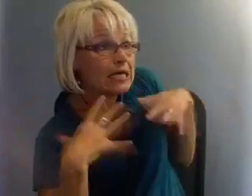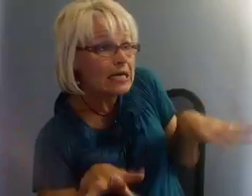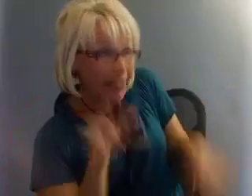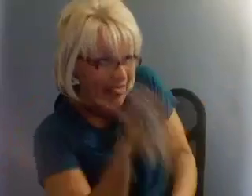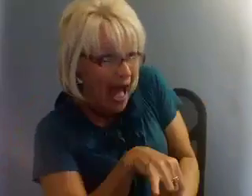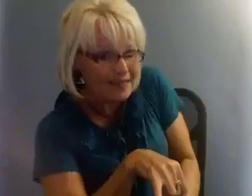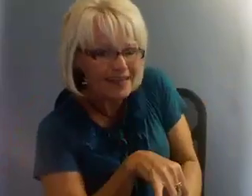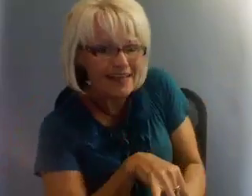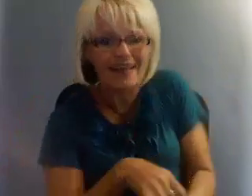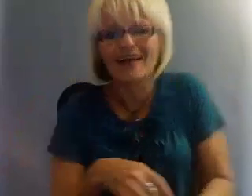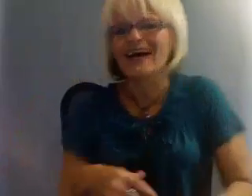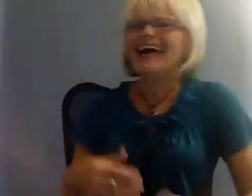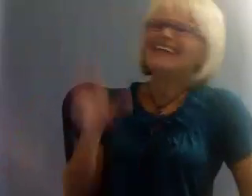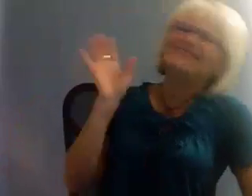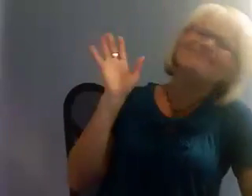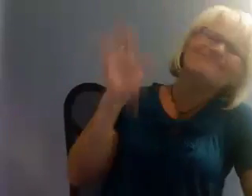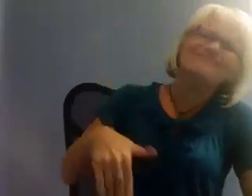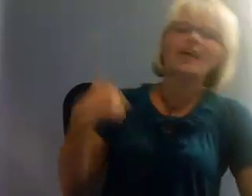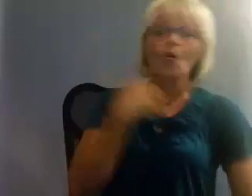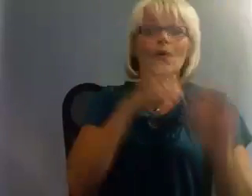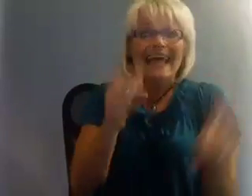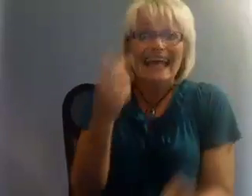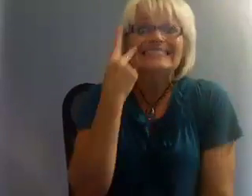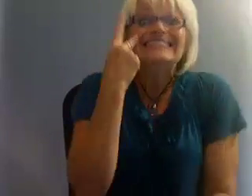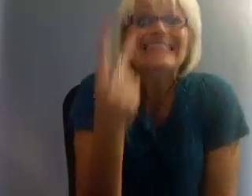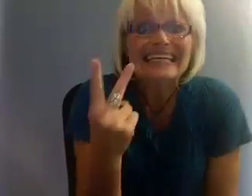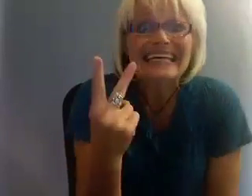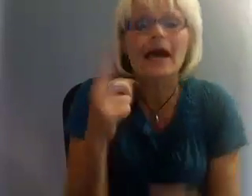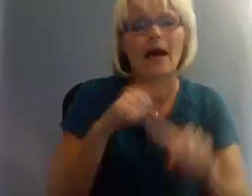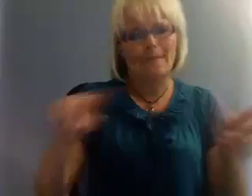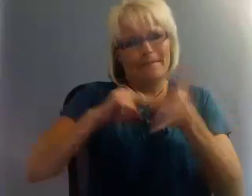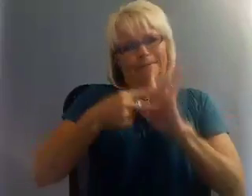I said, yeah, we can see it. Just doesn't mean a whole lot to us.